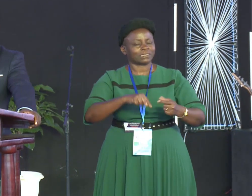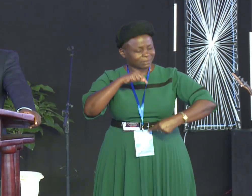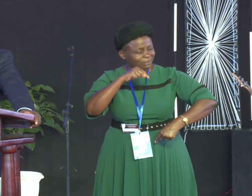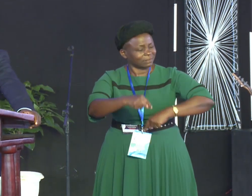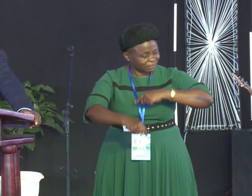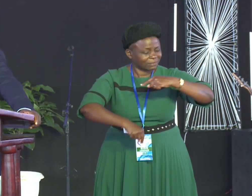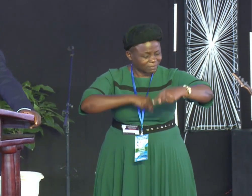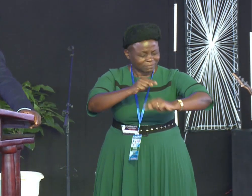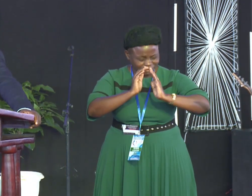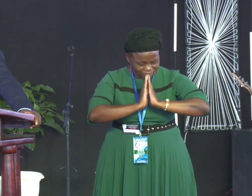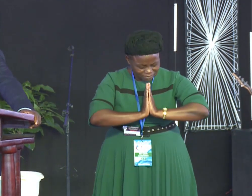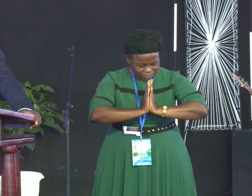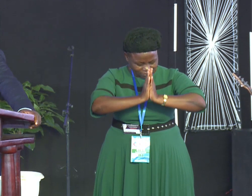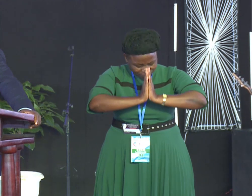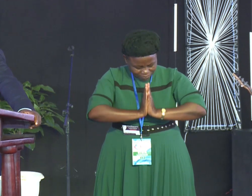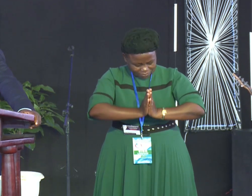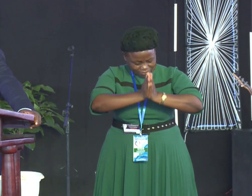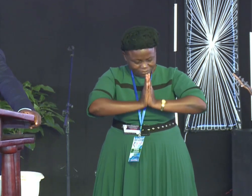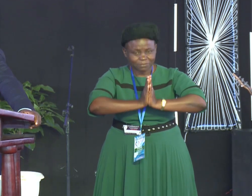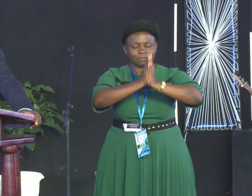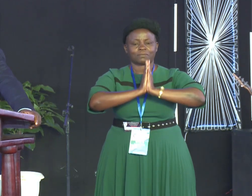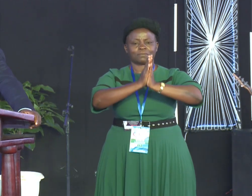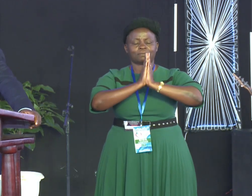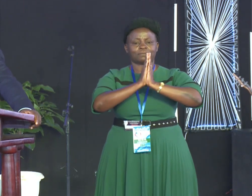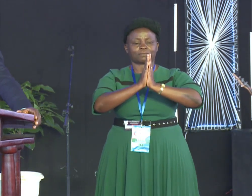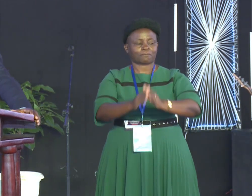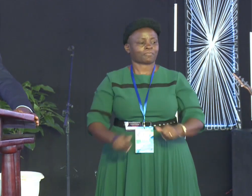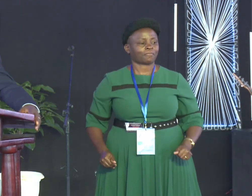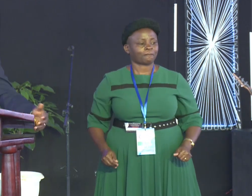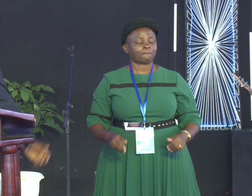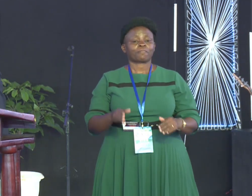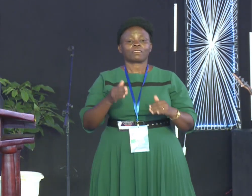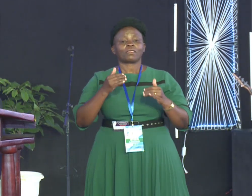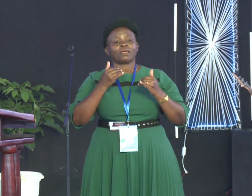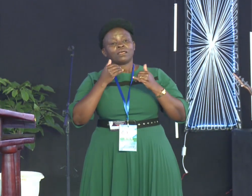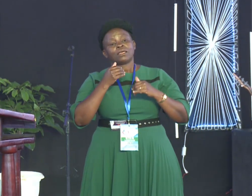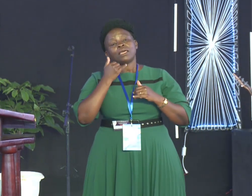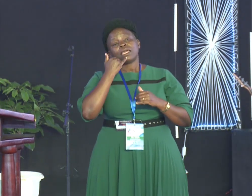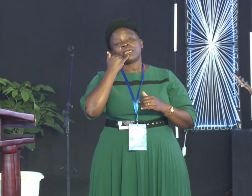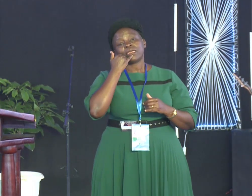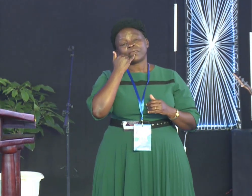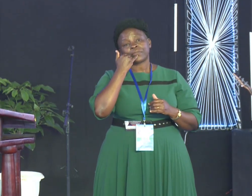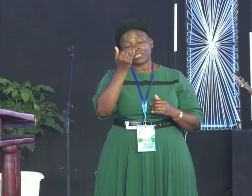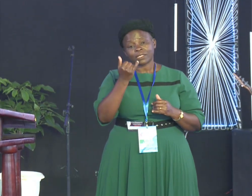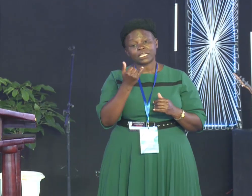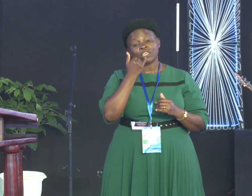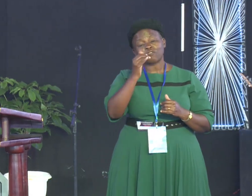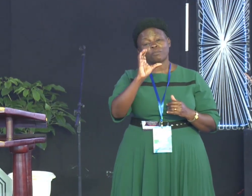Thessalonians, even unto us, nti musabenga obutayosa. Yagamba abakolosayi omusula yokunonyolwa kubi